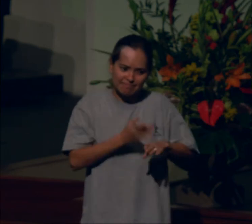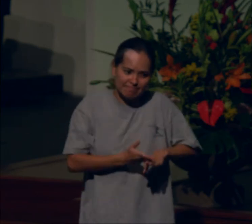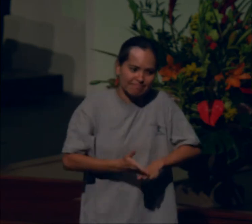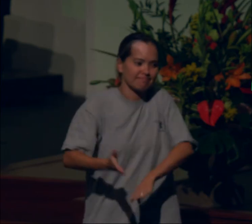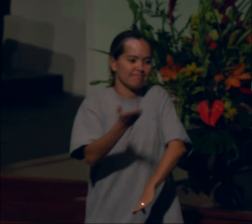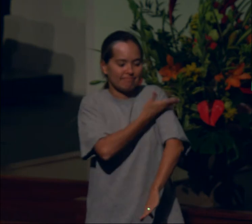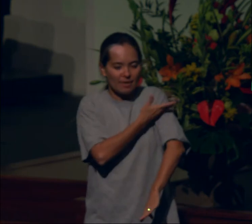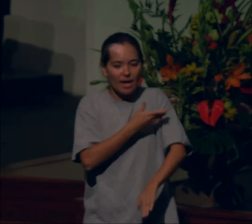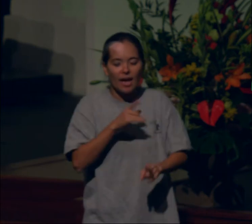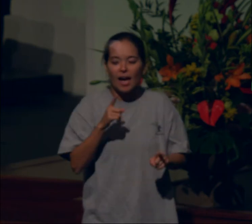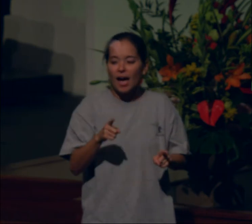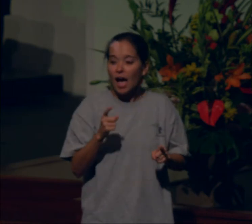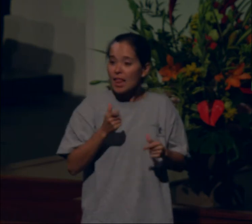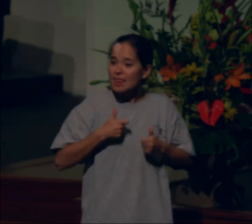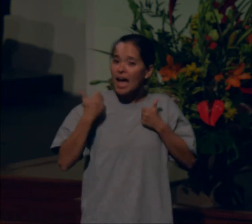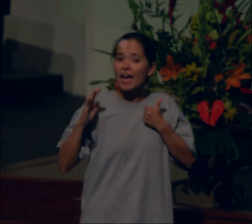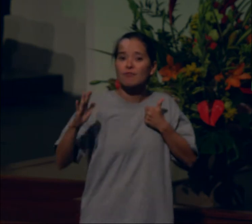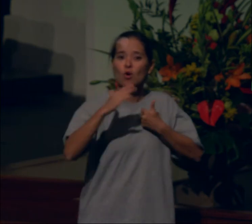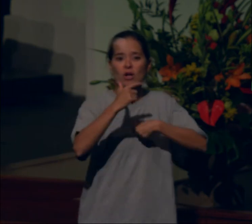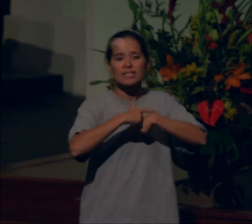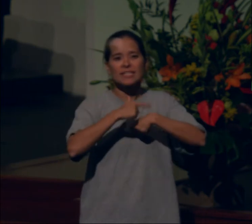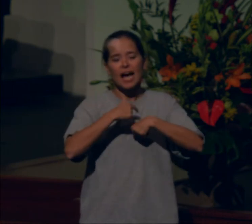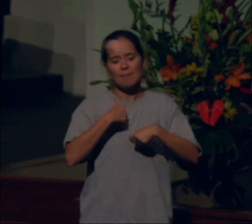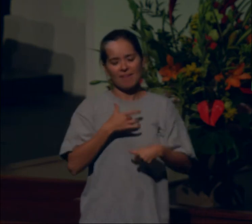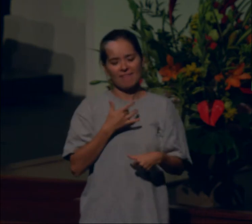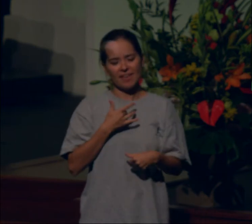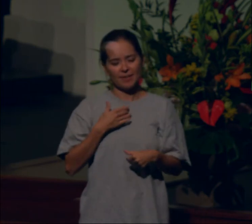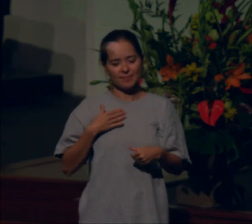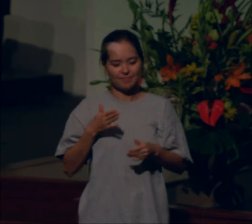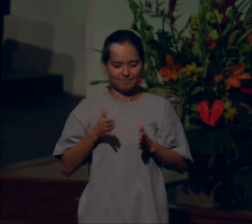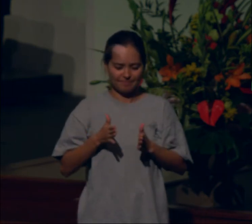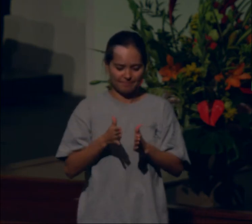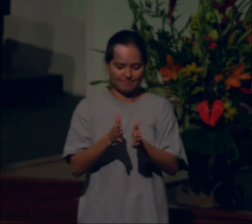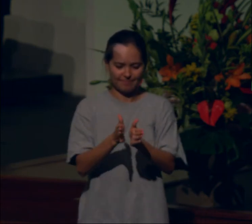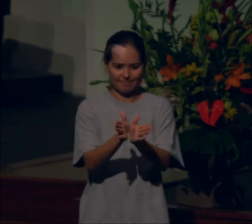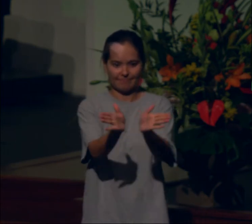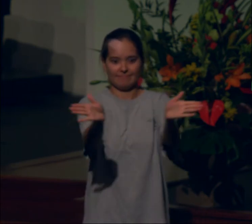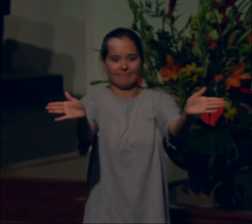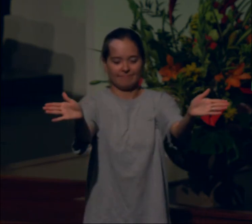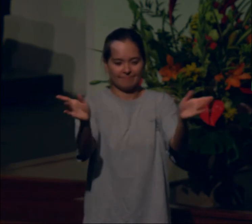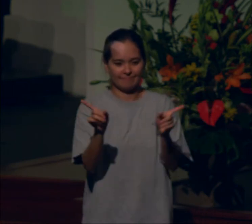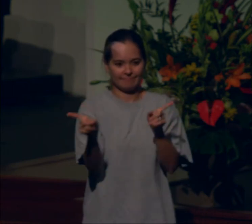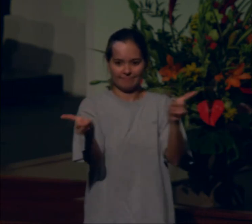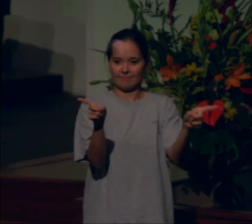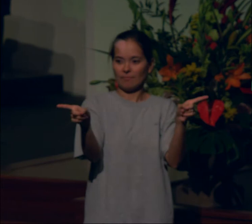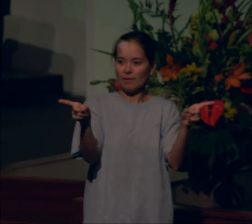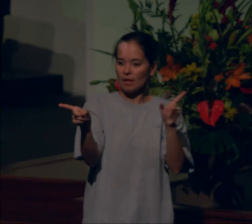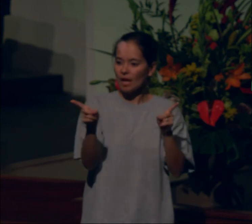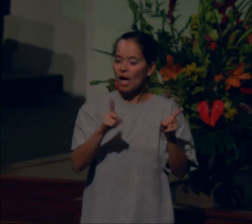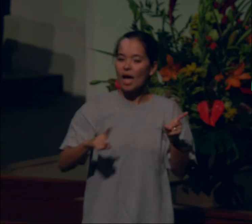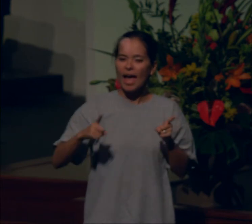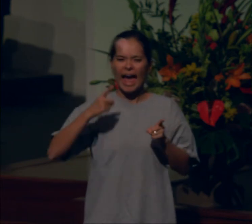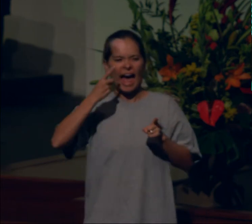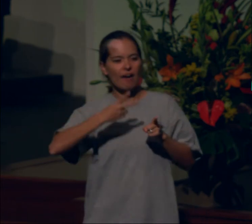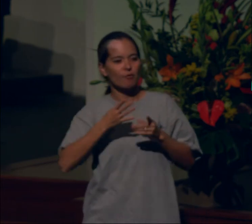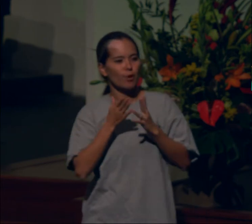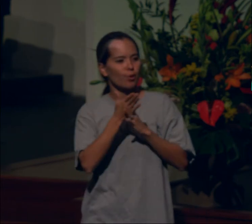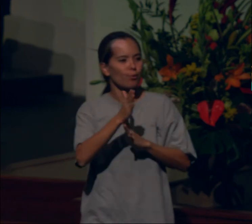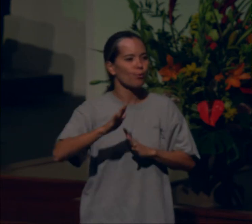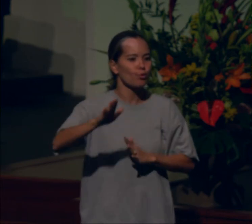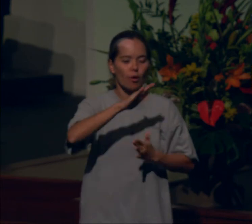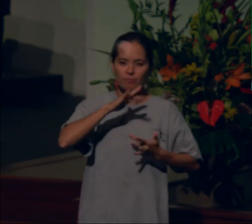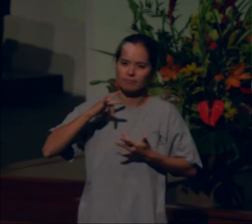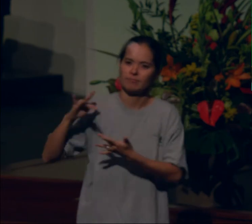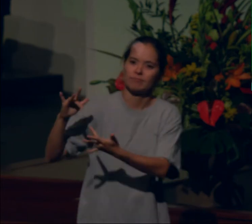in everyone's life that you come to a crossroads, if you're filling out your papers, somewhere halfway to your promise, that